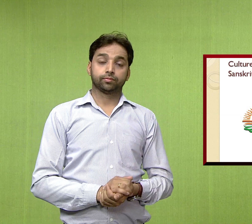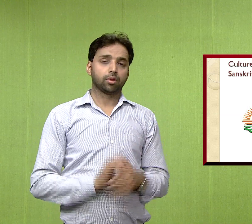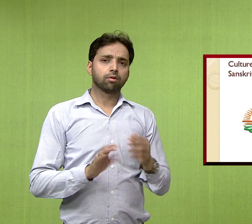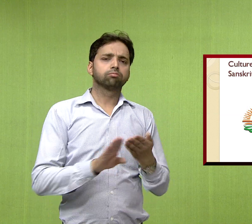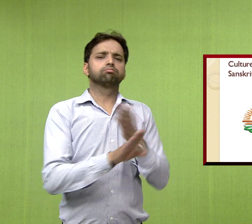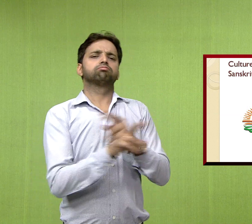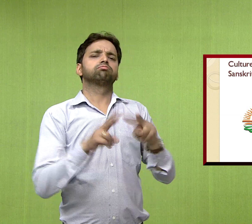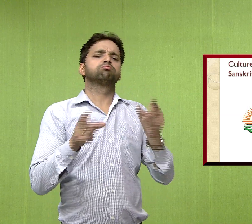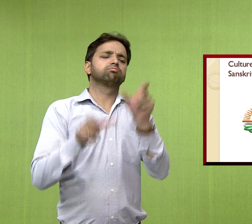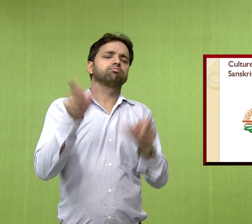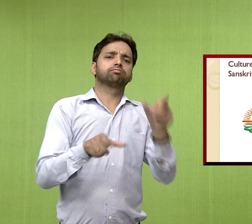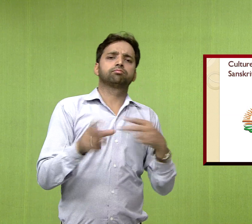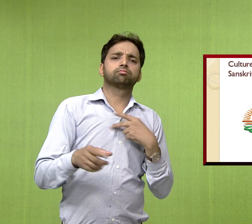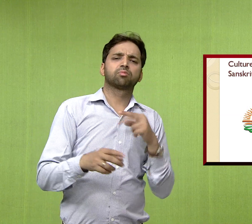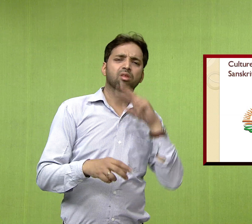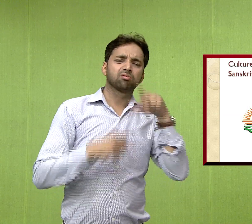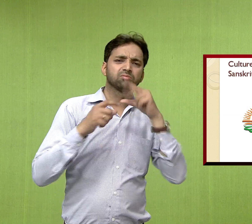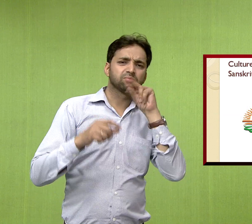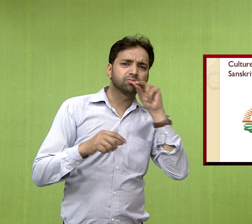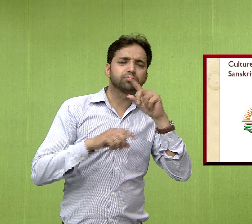When different people speak in different languages,